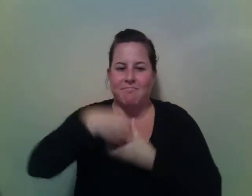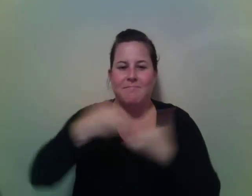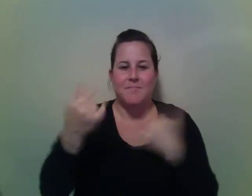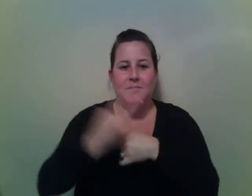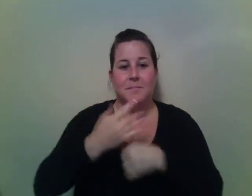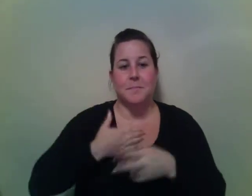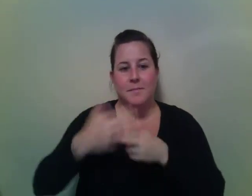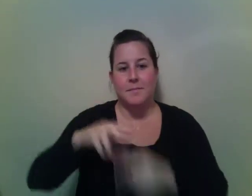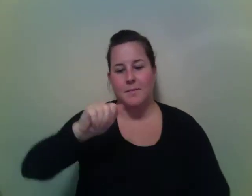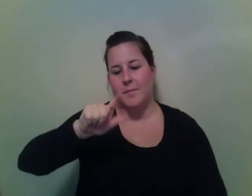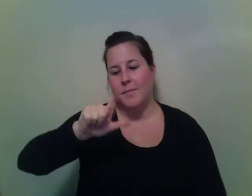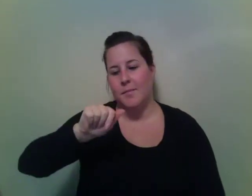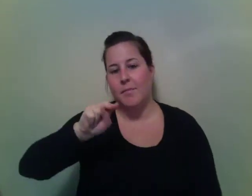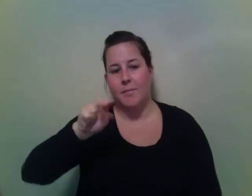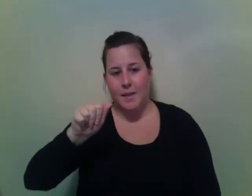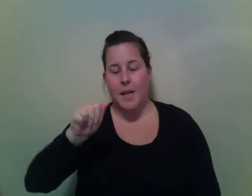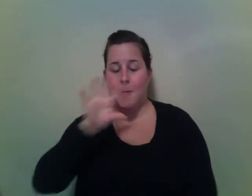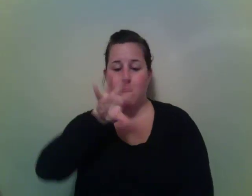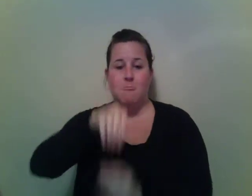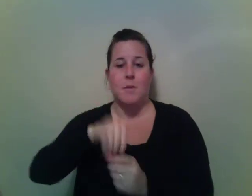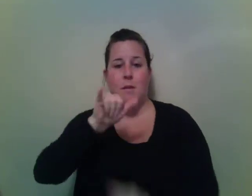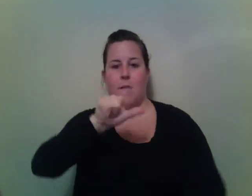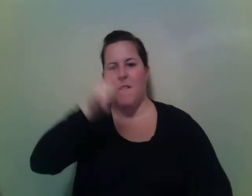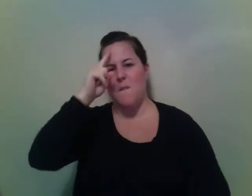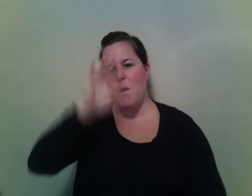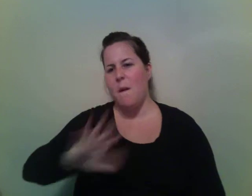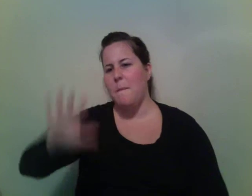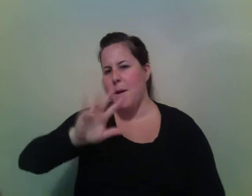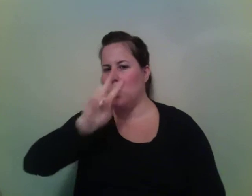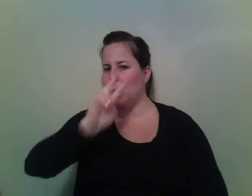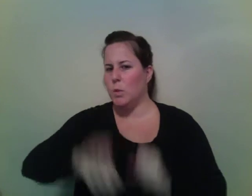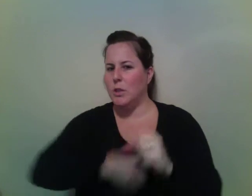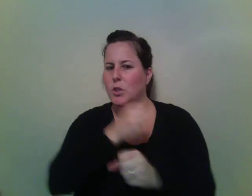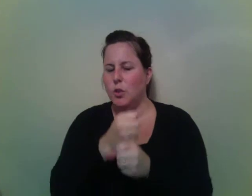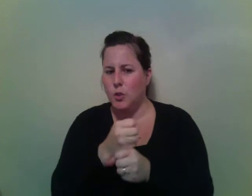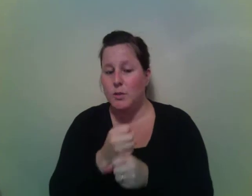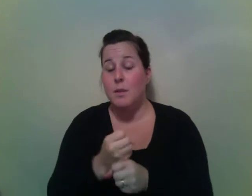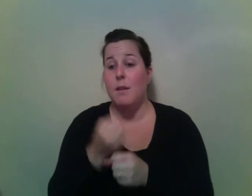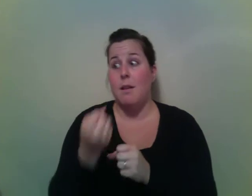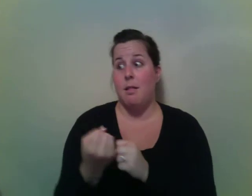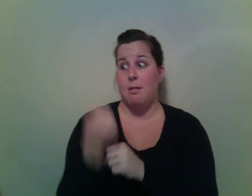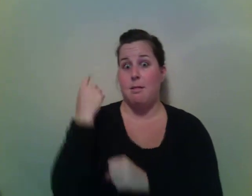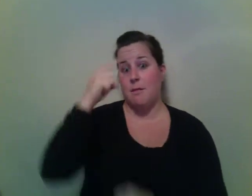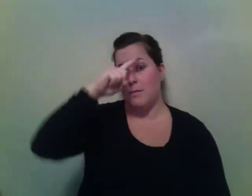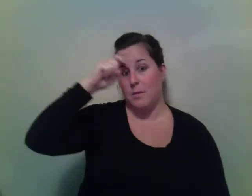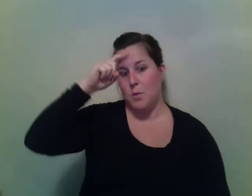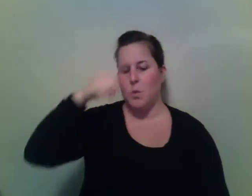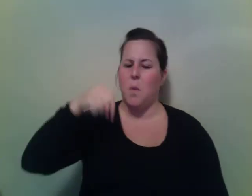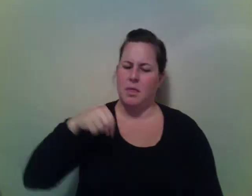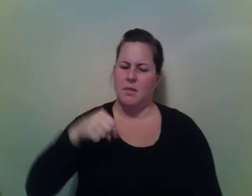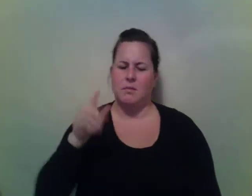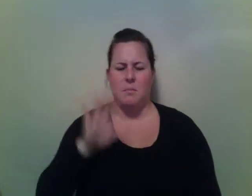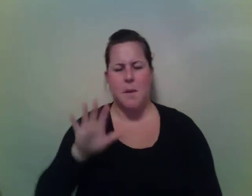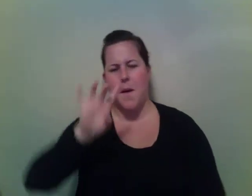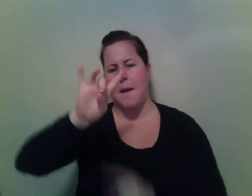have been in Young Living for about two years. It was last summer, so this might have been eight months ago or so,